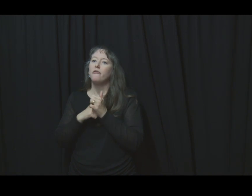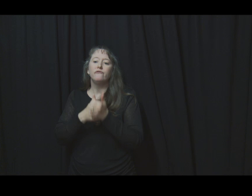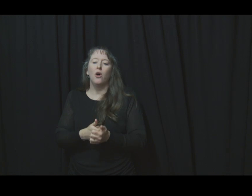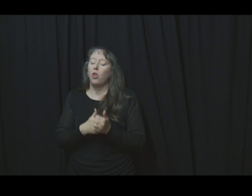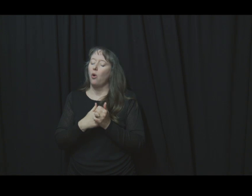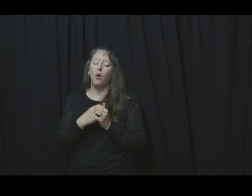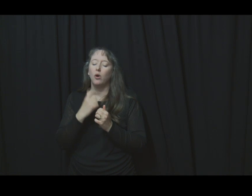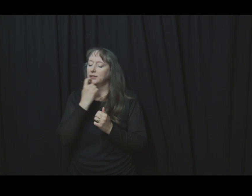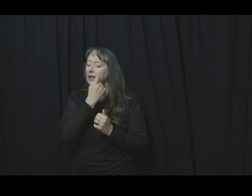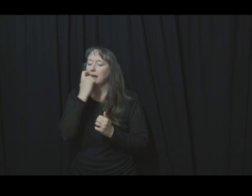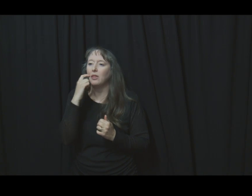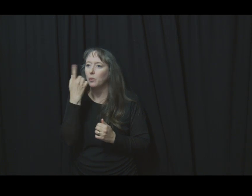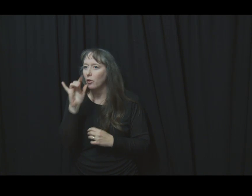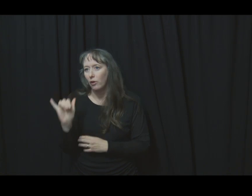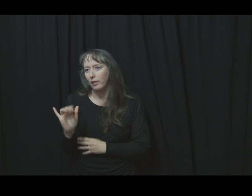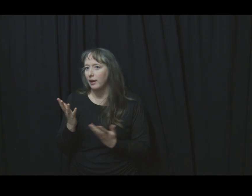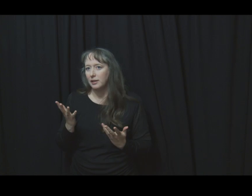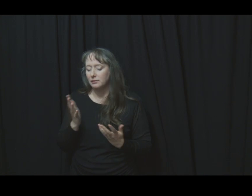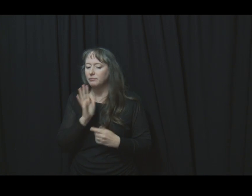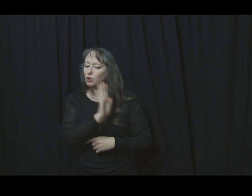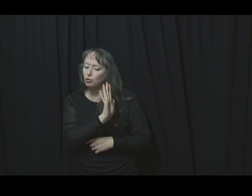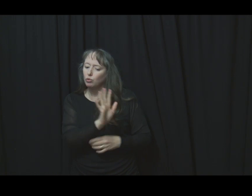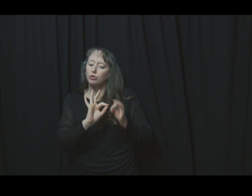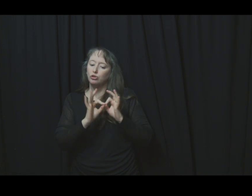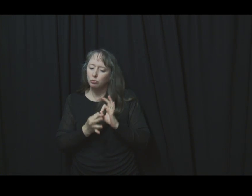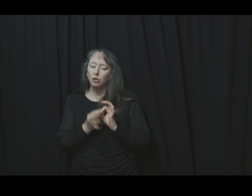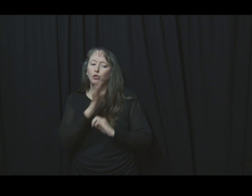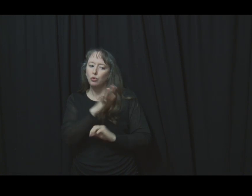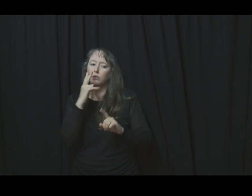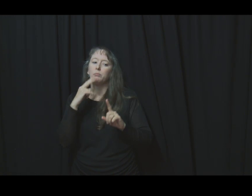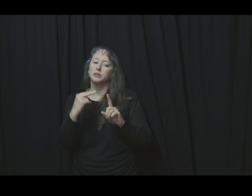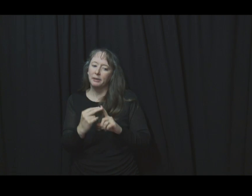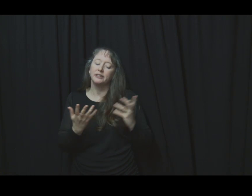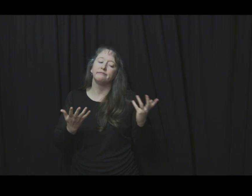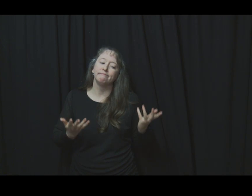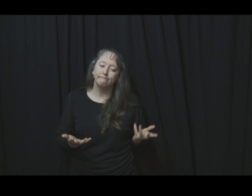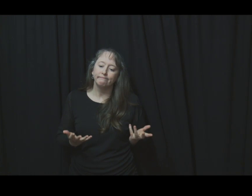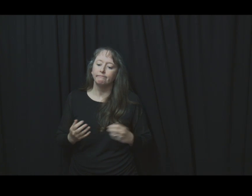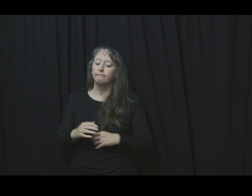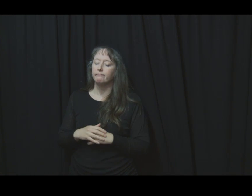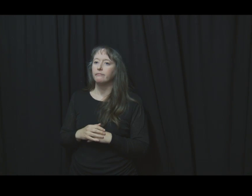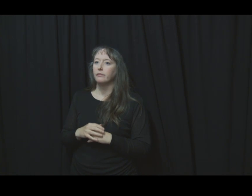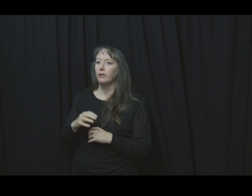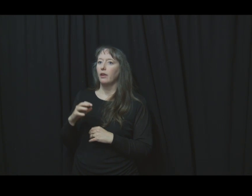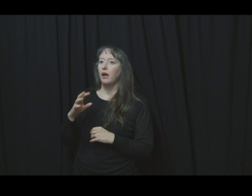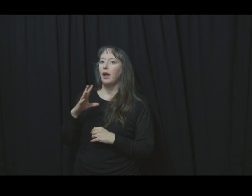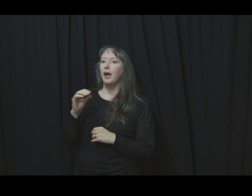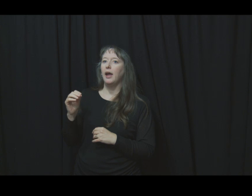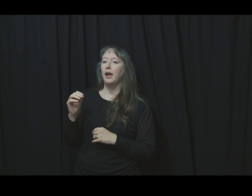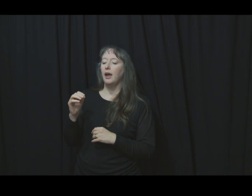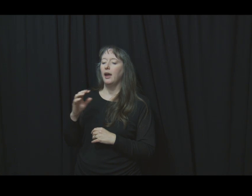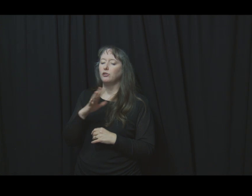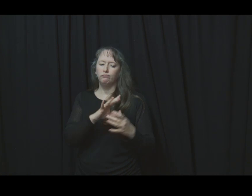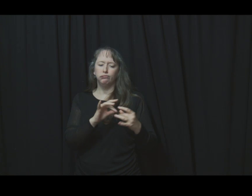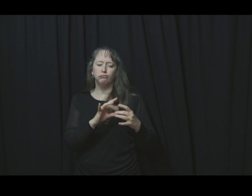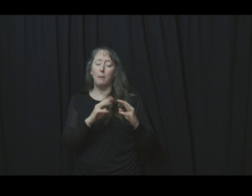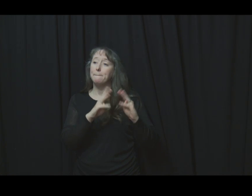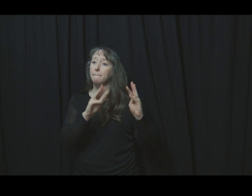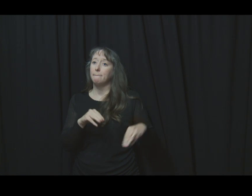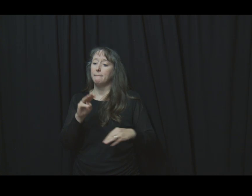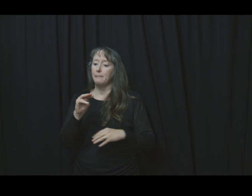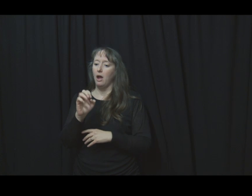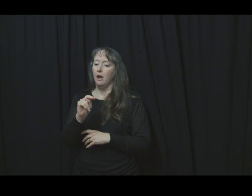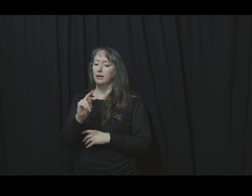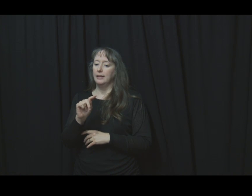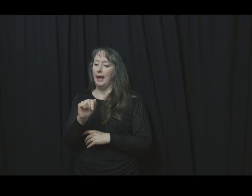to our interpretation of these things. I think too, in regard to the Missoula example that you gave, creationists